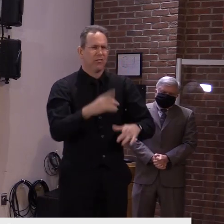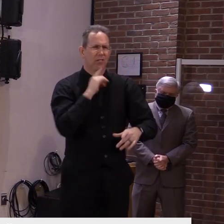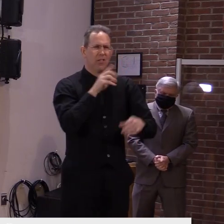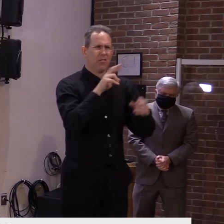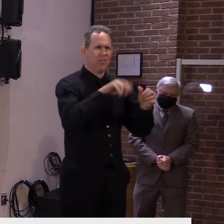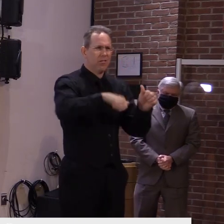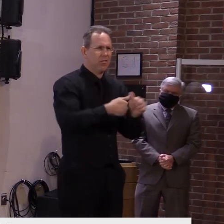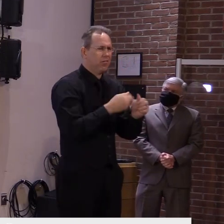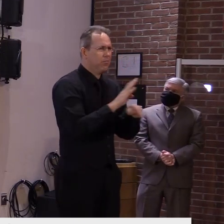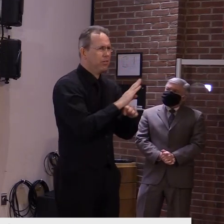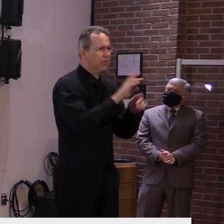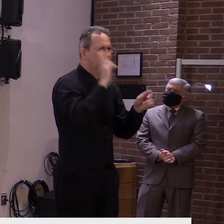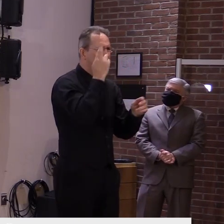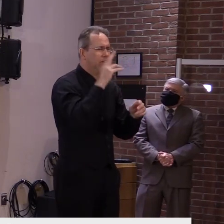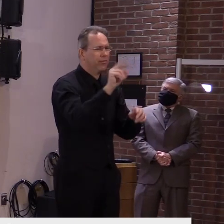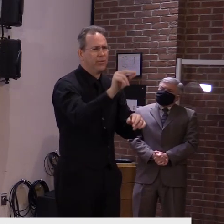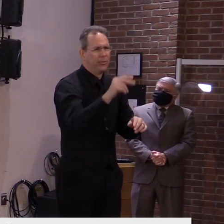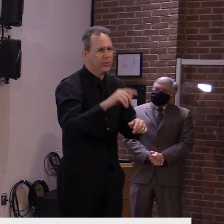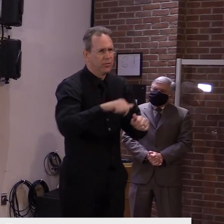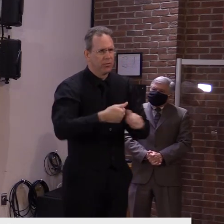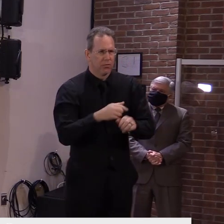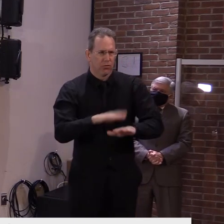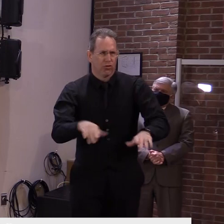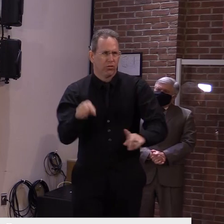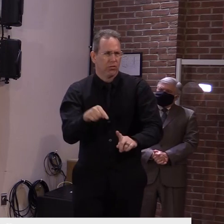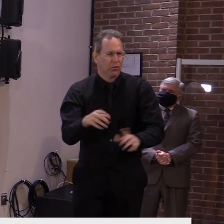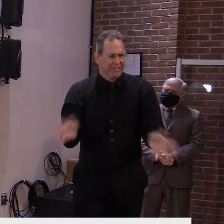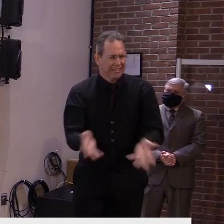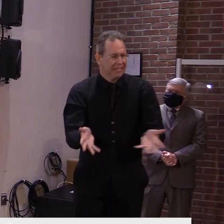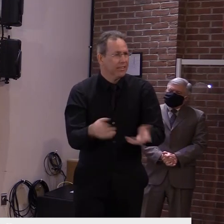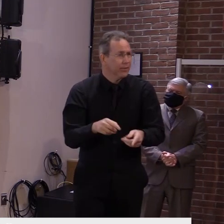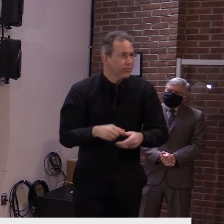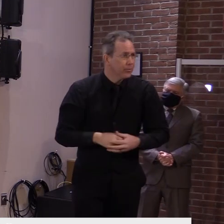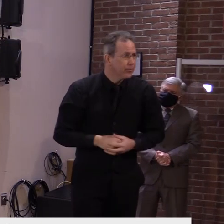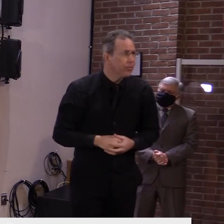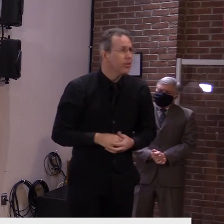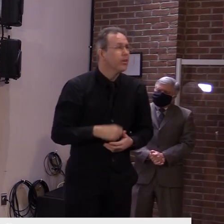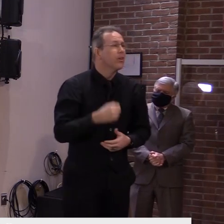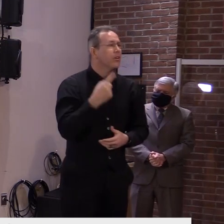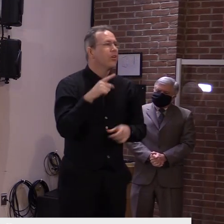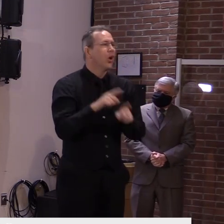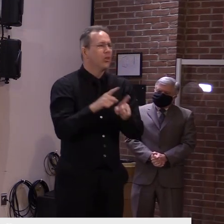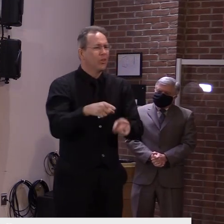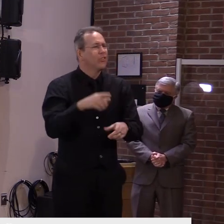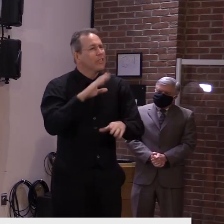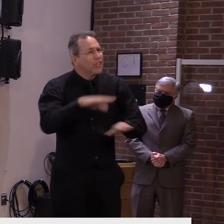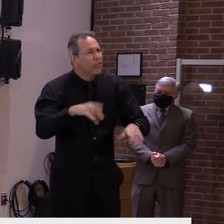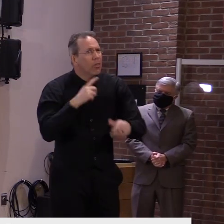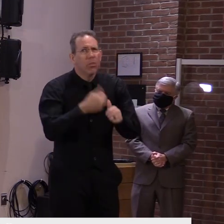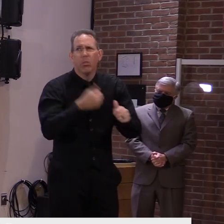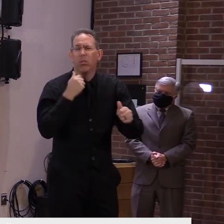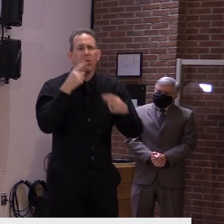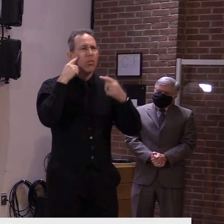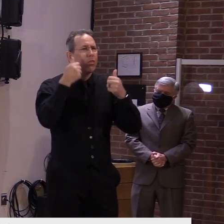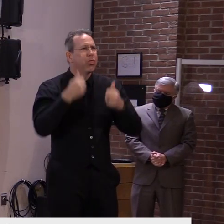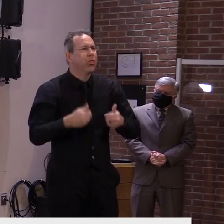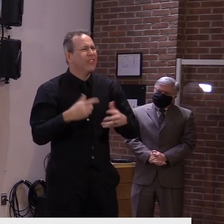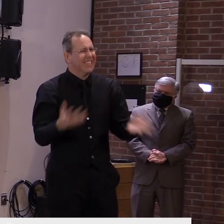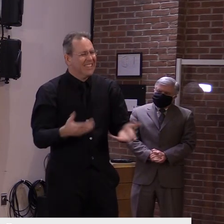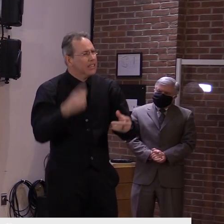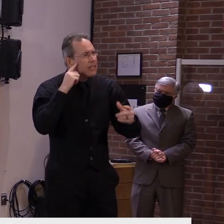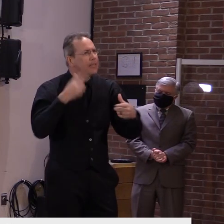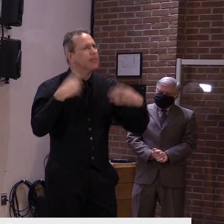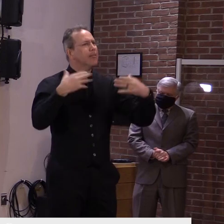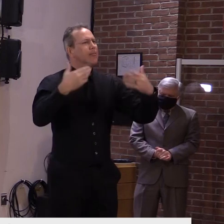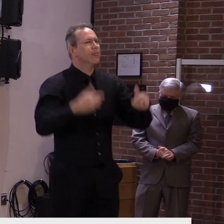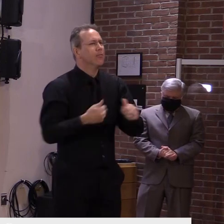social life as well. So better learning ability. So that's what drove us to the